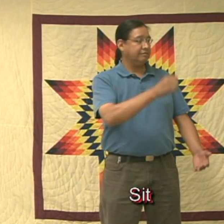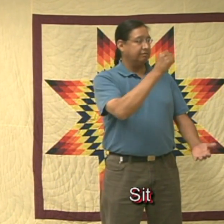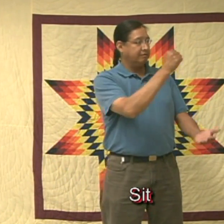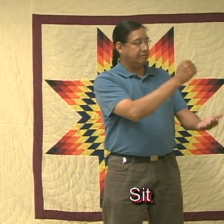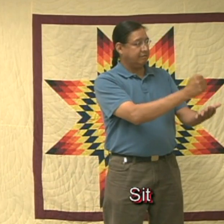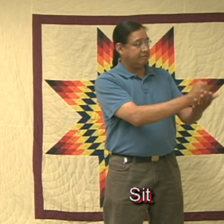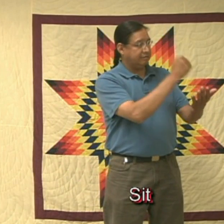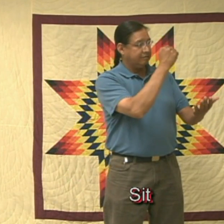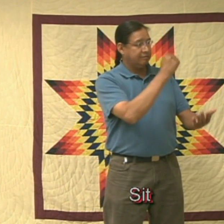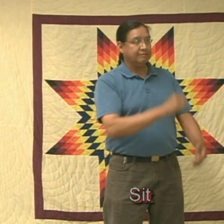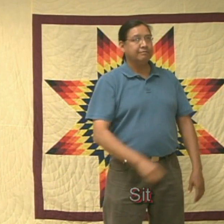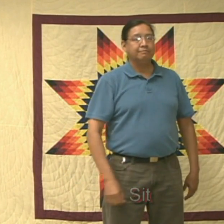Iotaka.